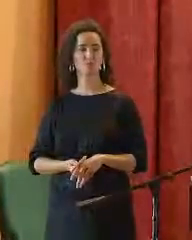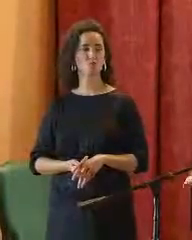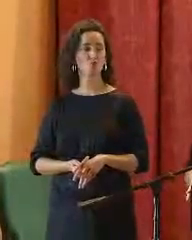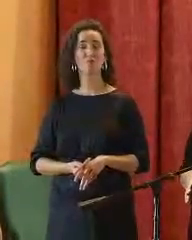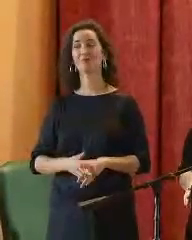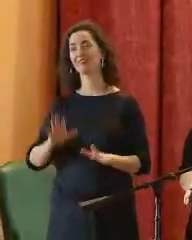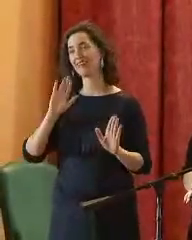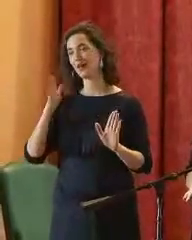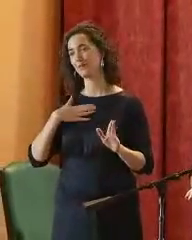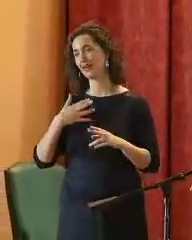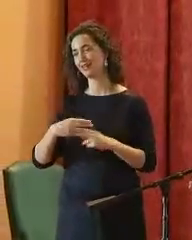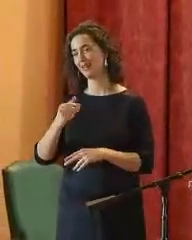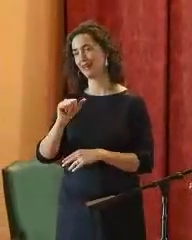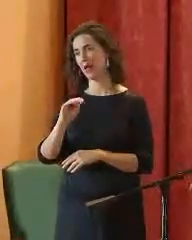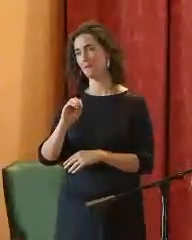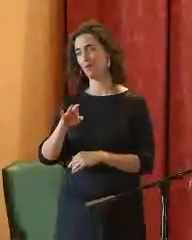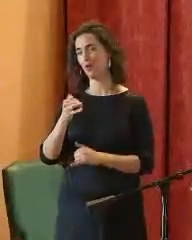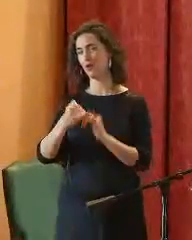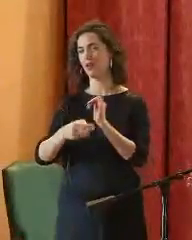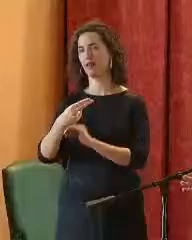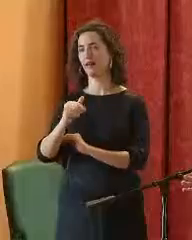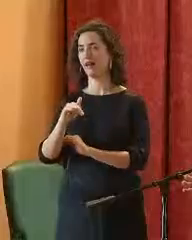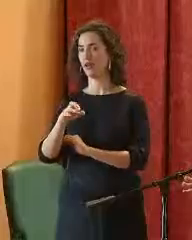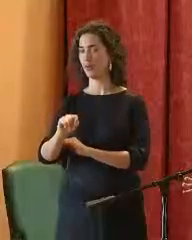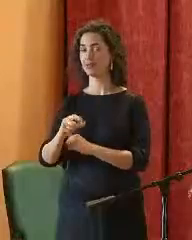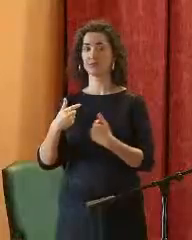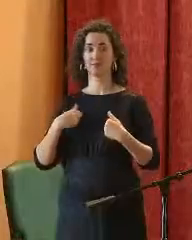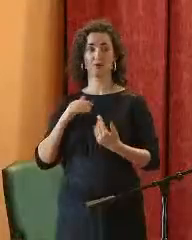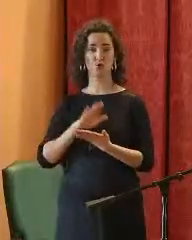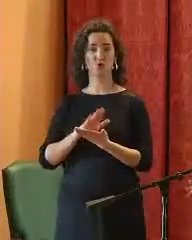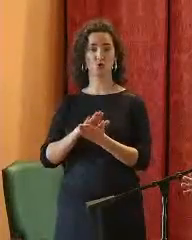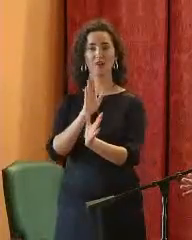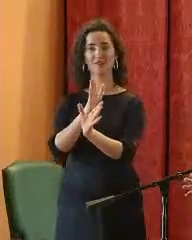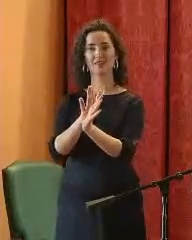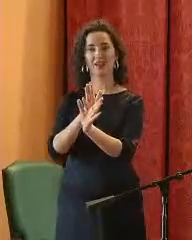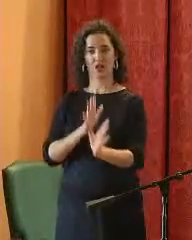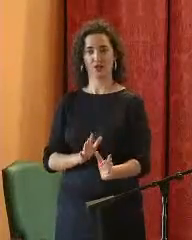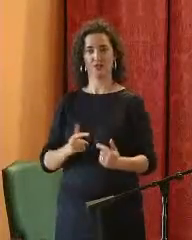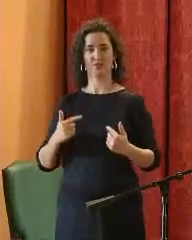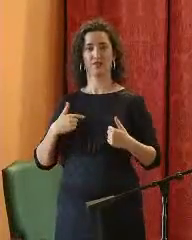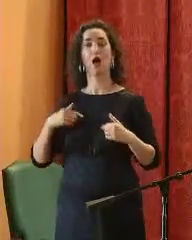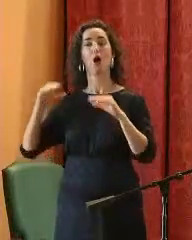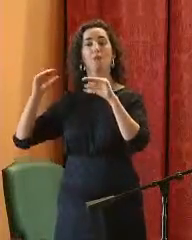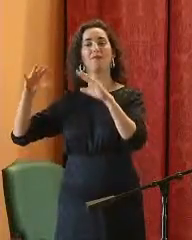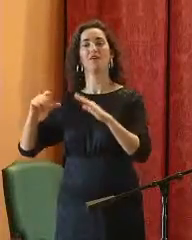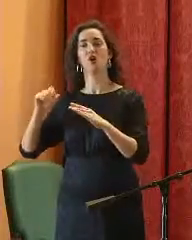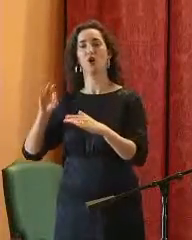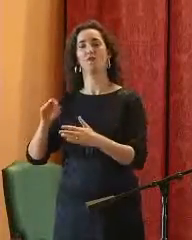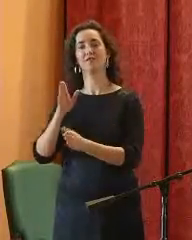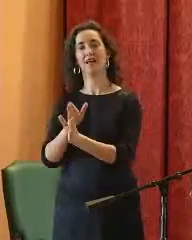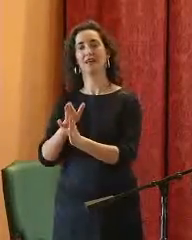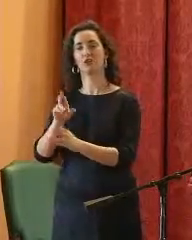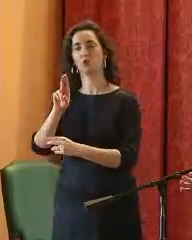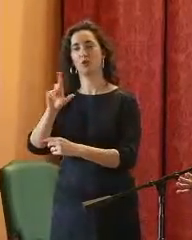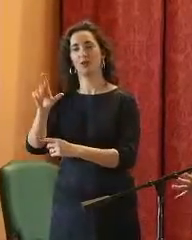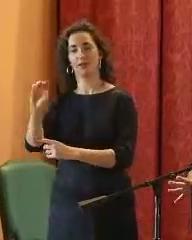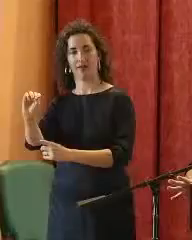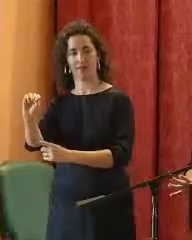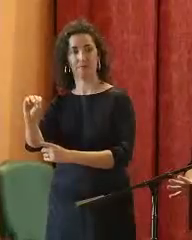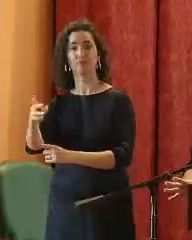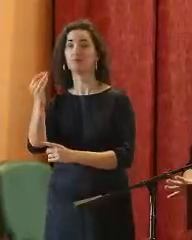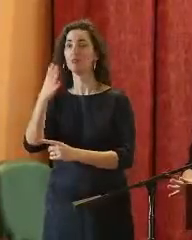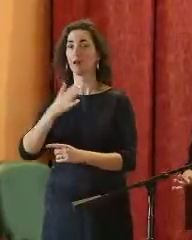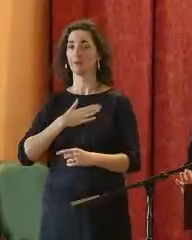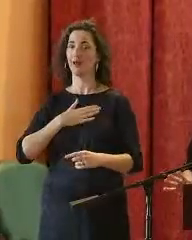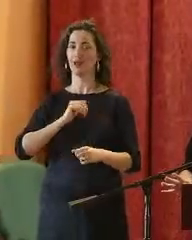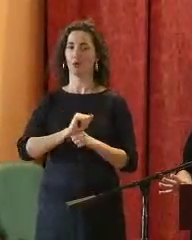Hello, my name is Amber Harris, and I am a school psychologist. I'm a professor of psychology at ULM, but of all my titles